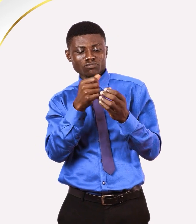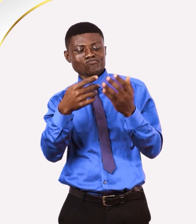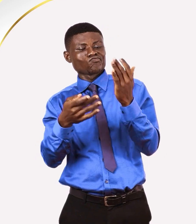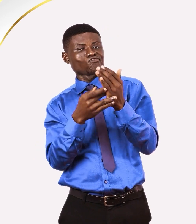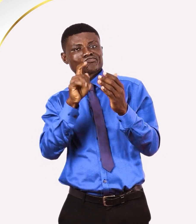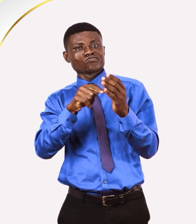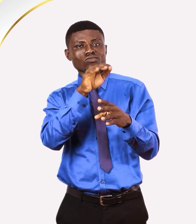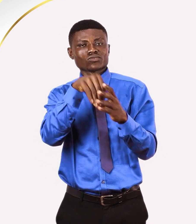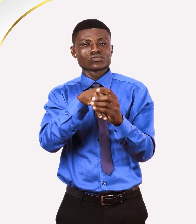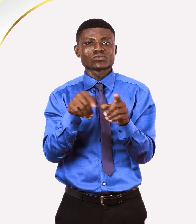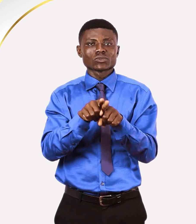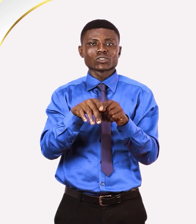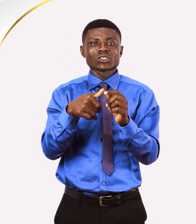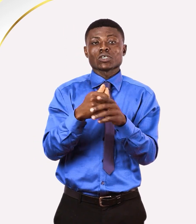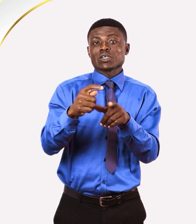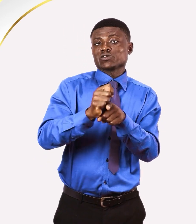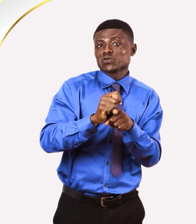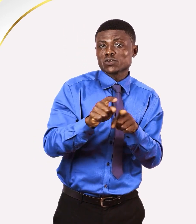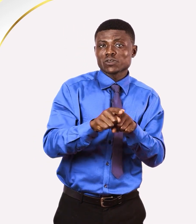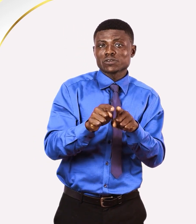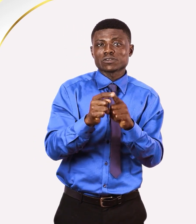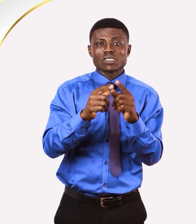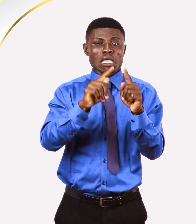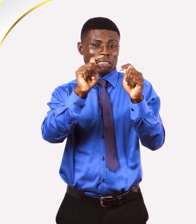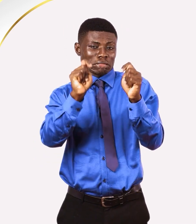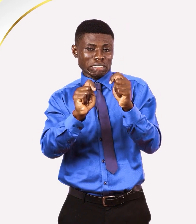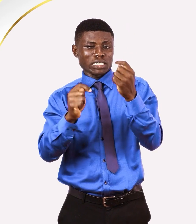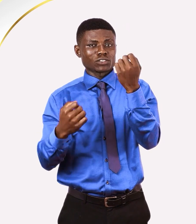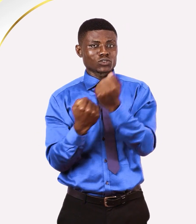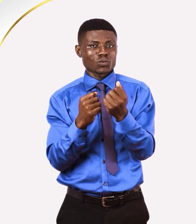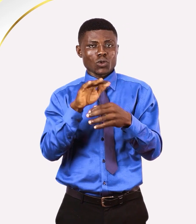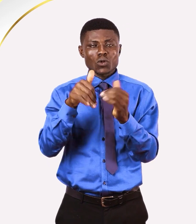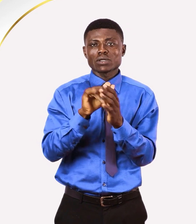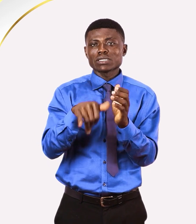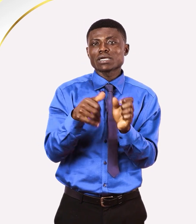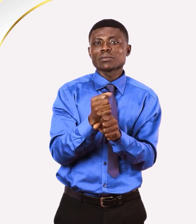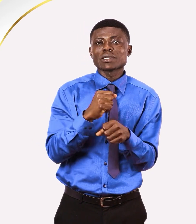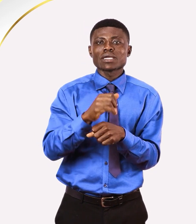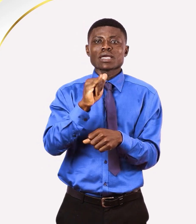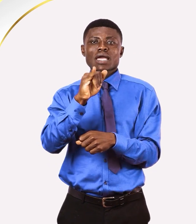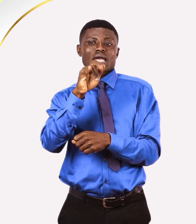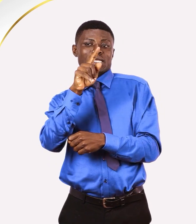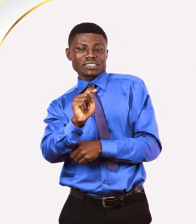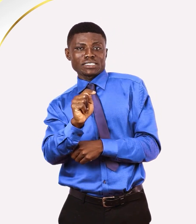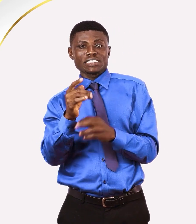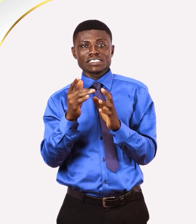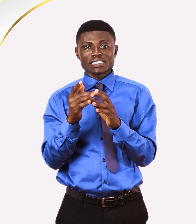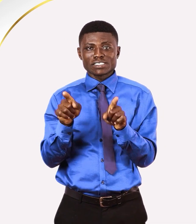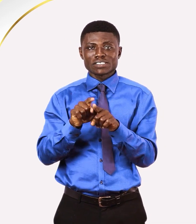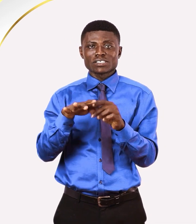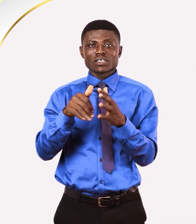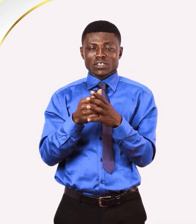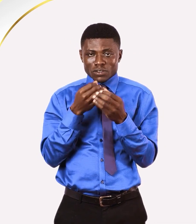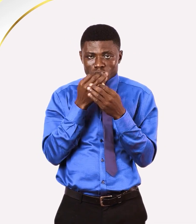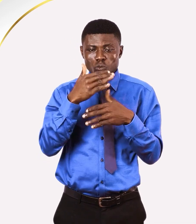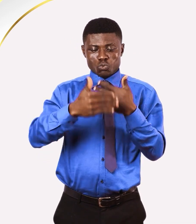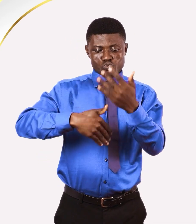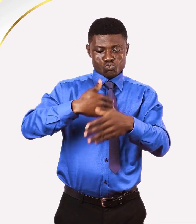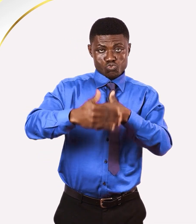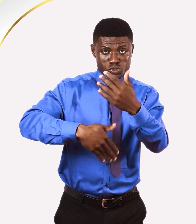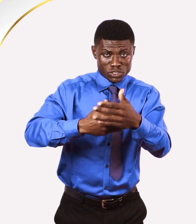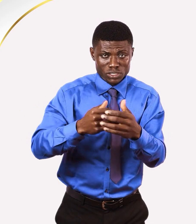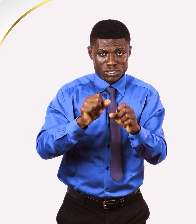information technology, including training and technical support. It maintains IT networks and